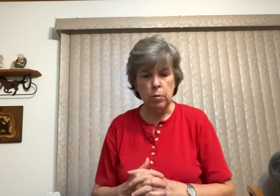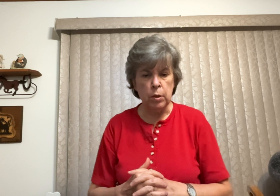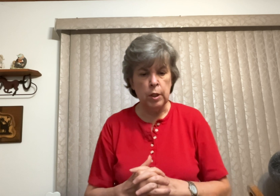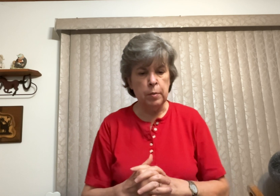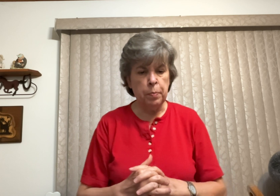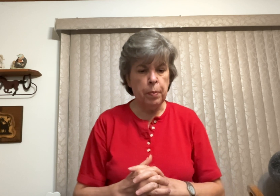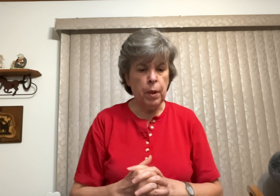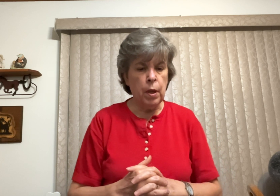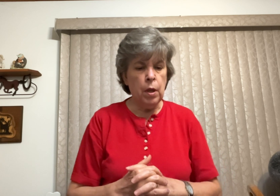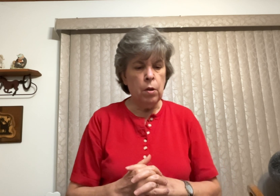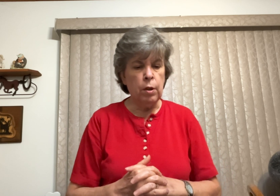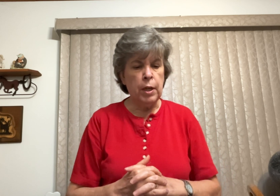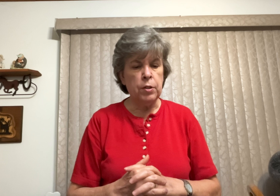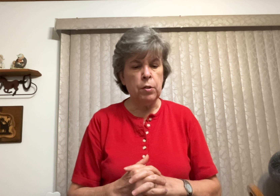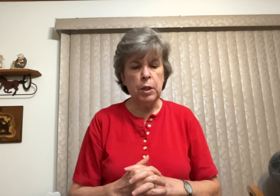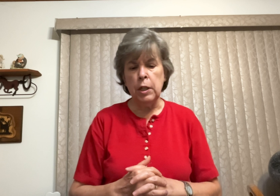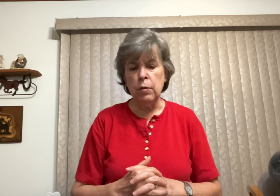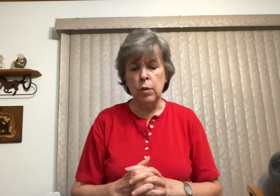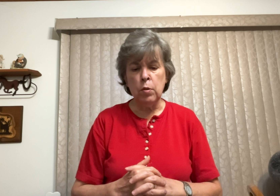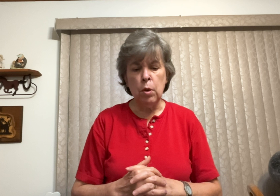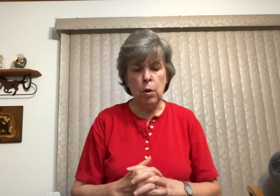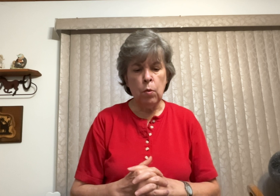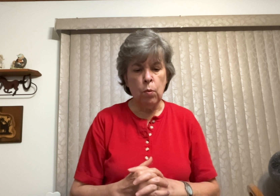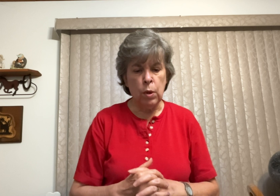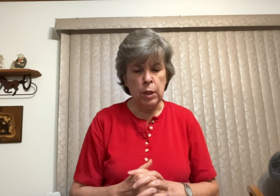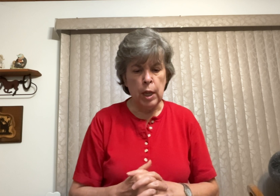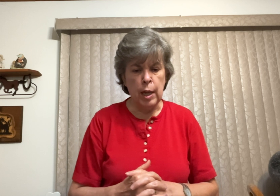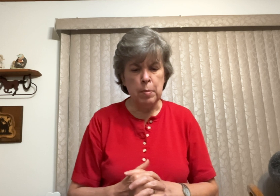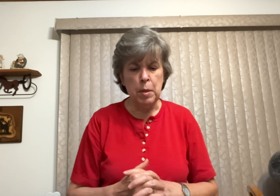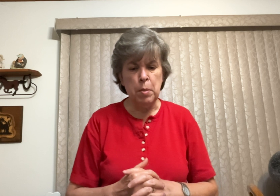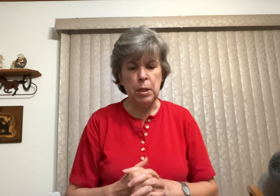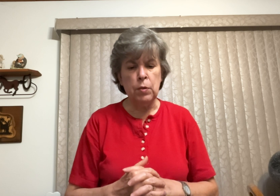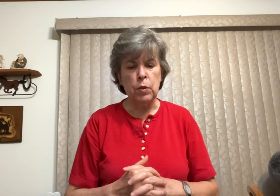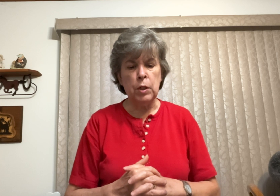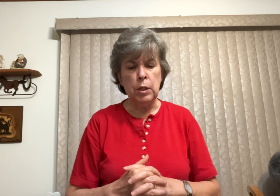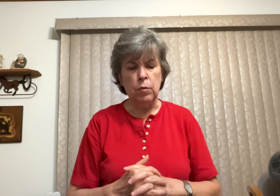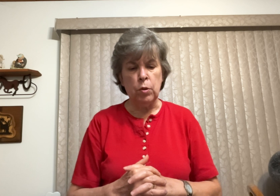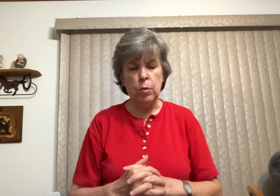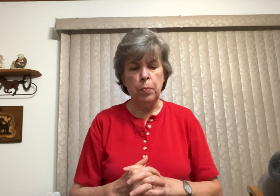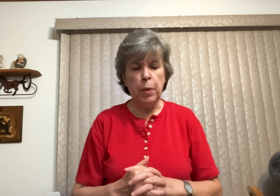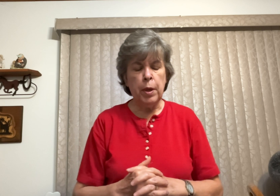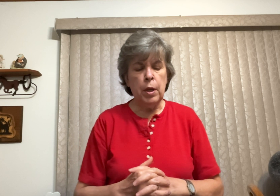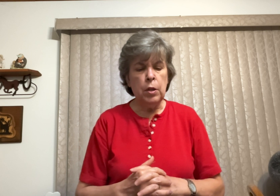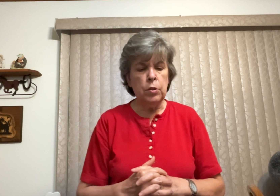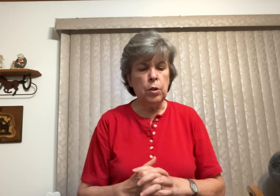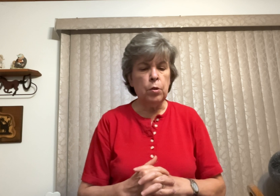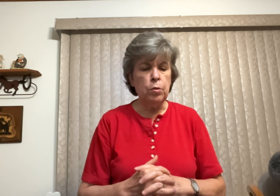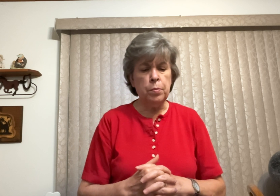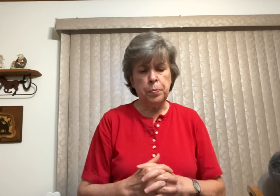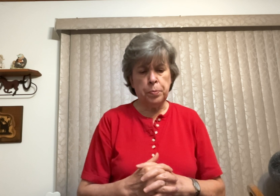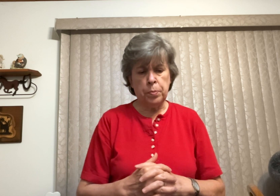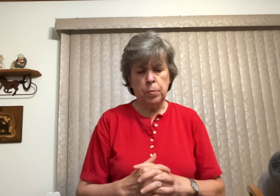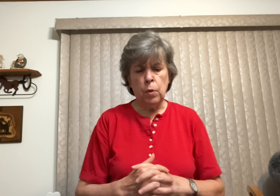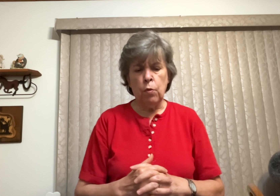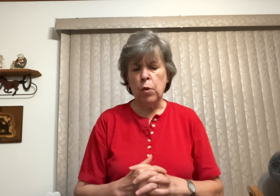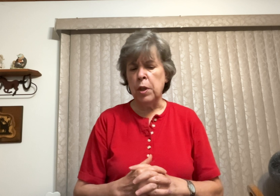really. Okay, so even what the enemy means for evil. So for the